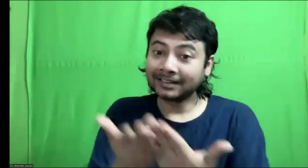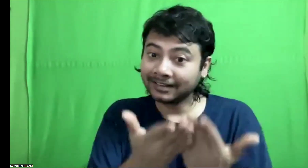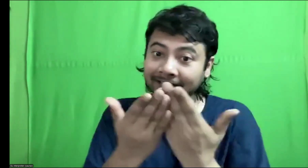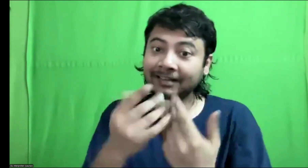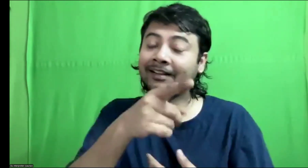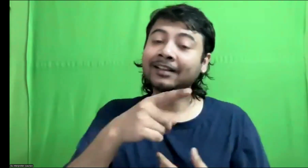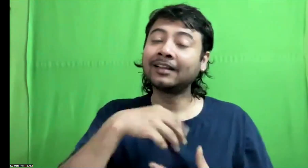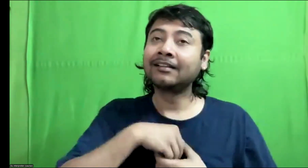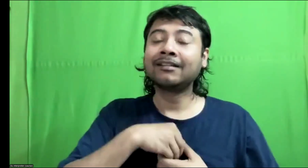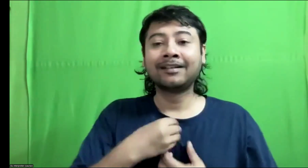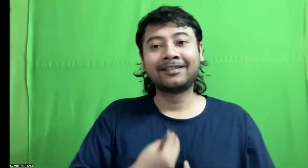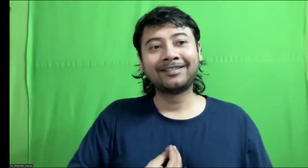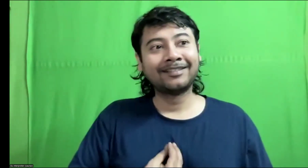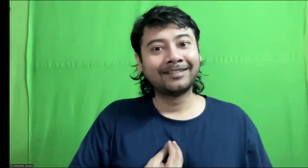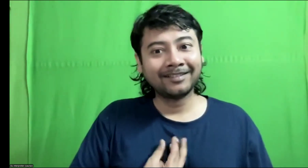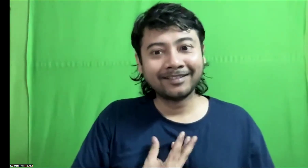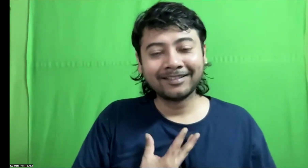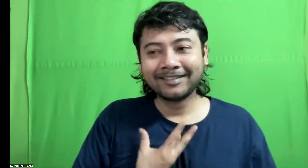me.